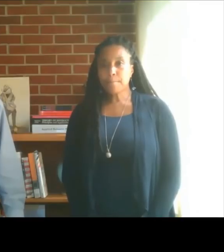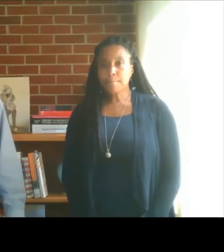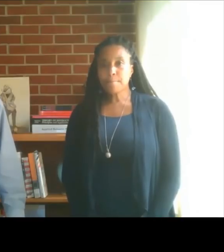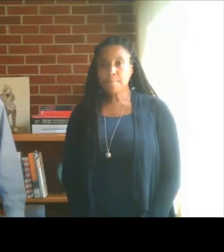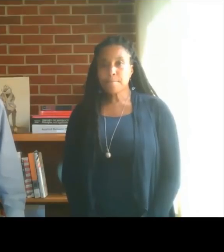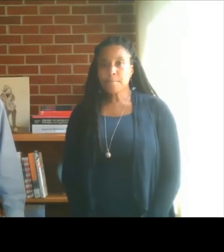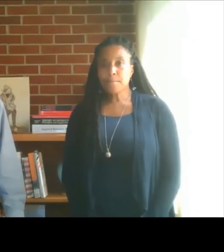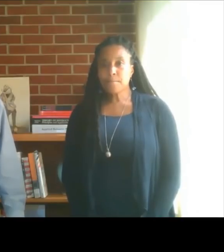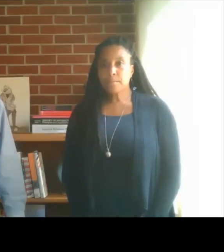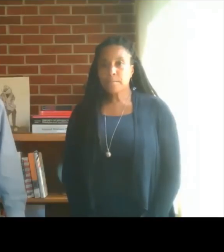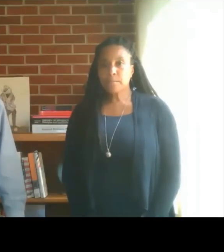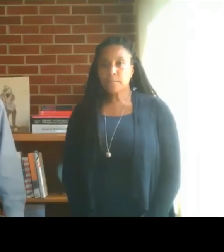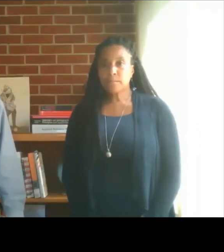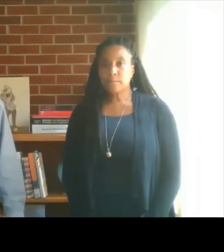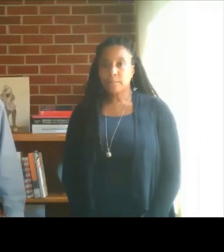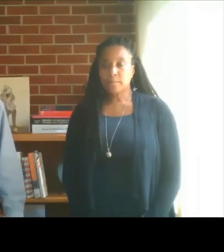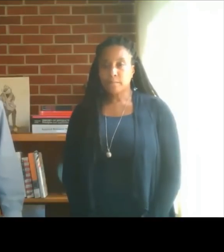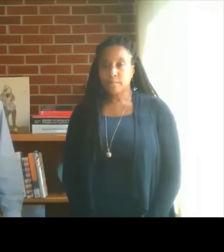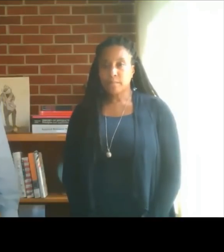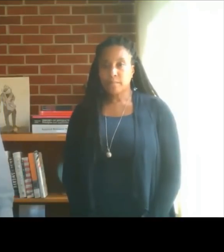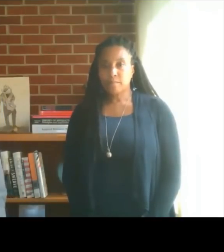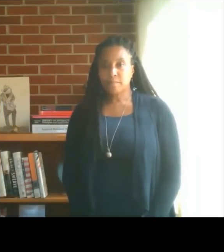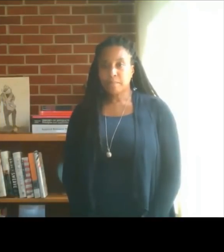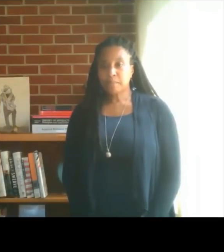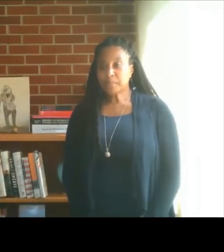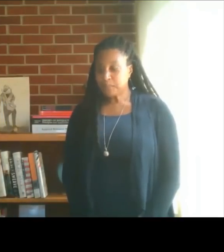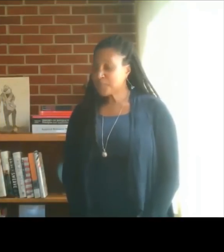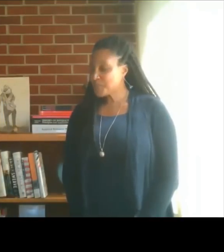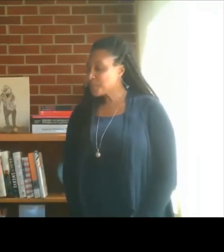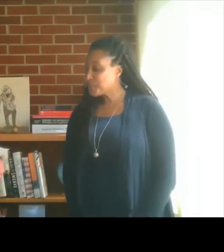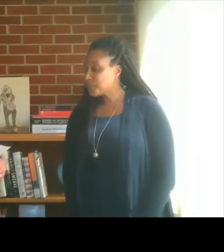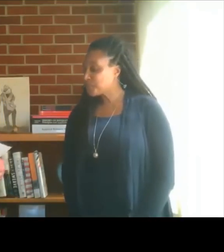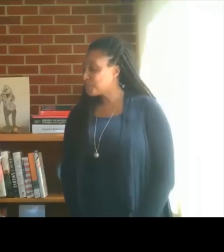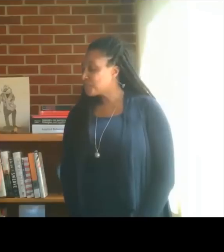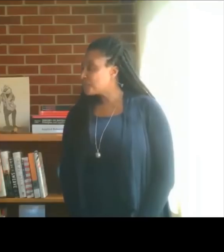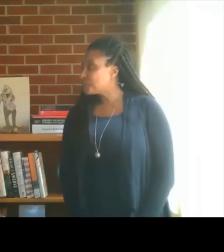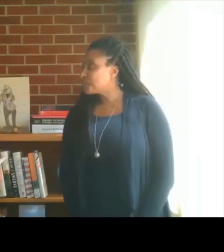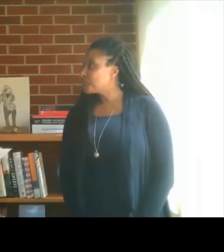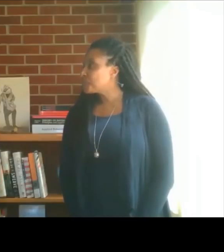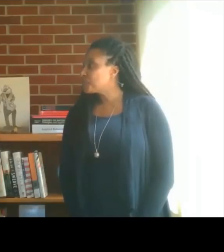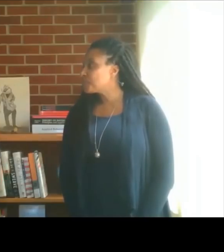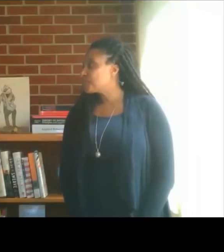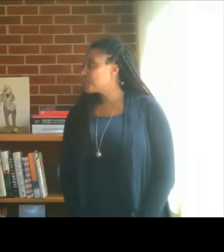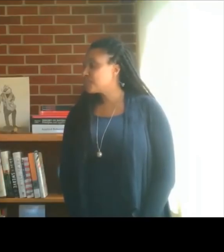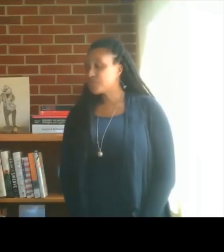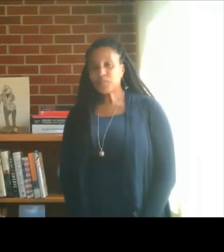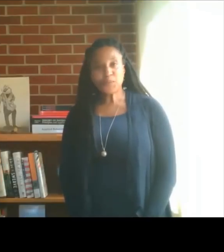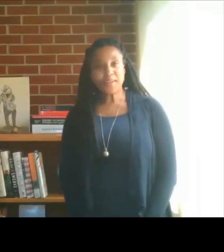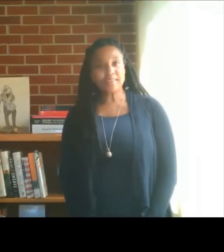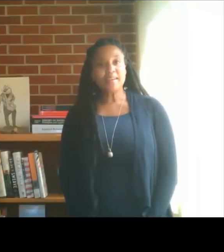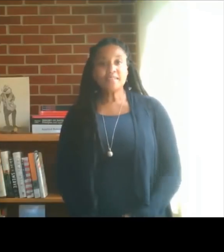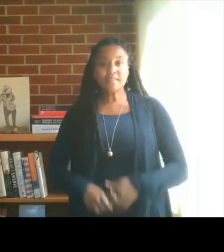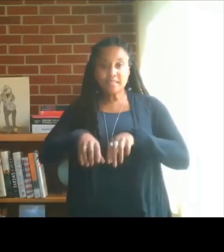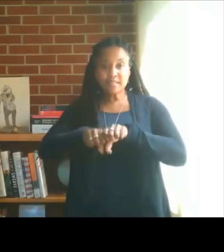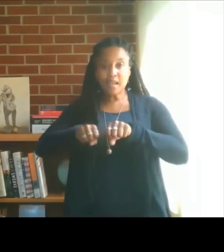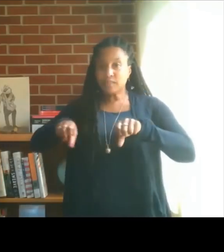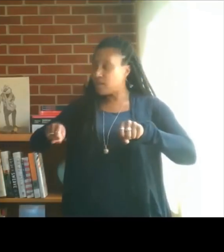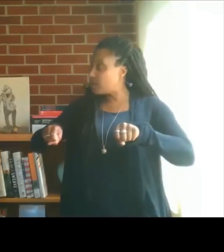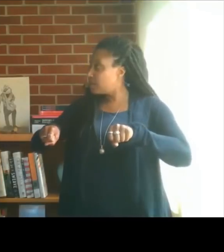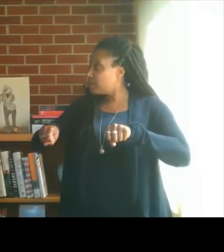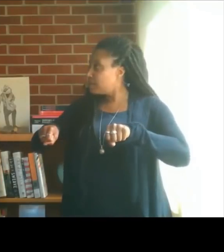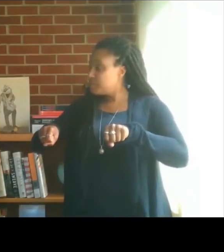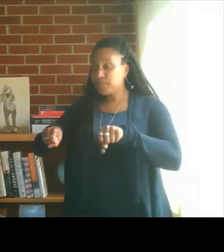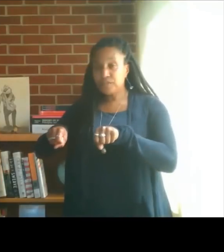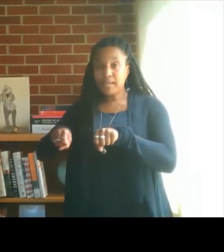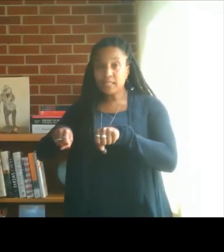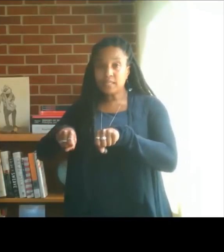know both mouse and doll. And the last sign is hot dog. Okay, so this is hot